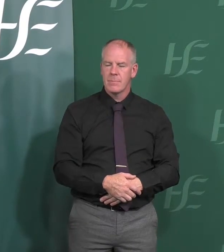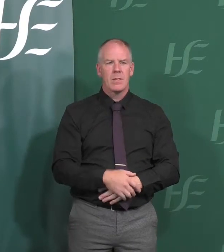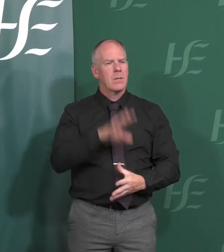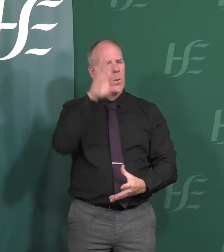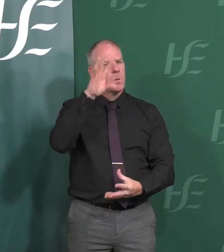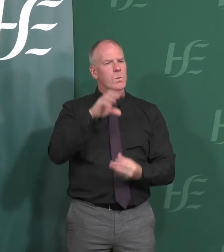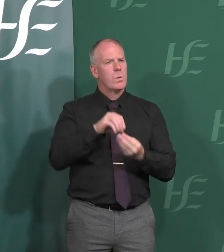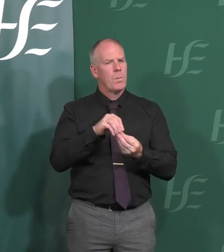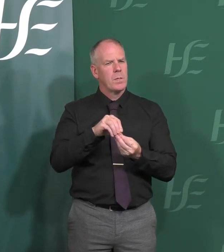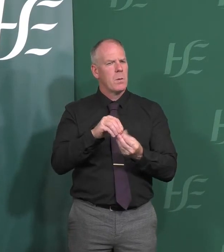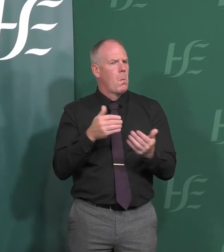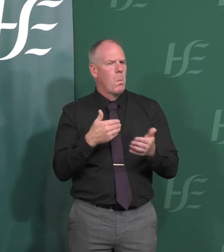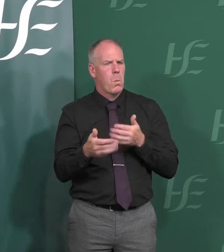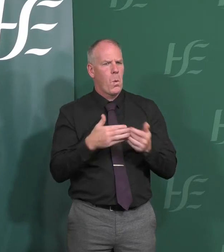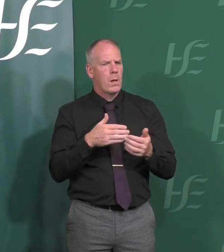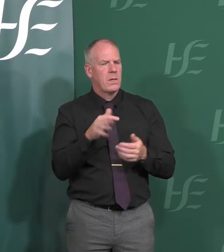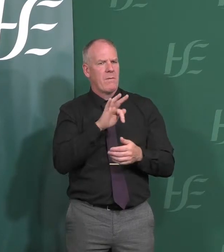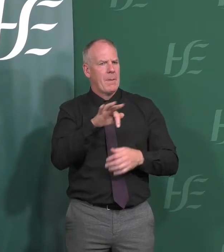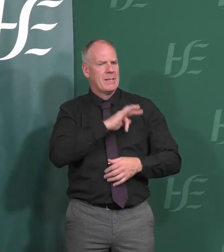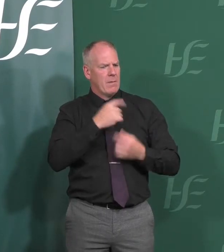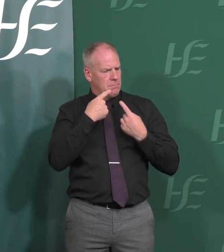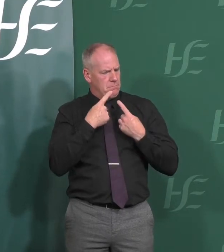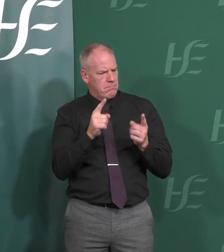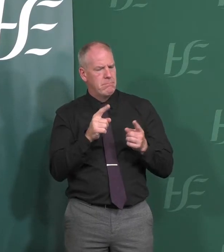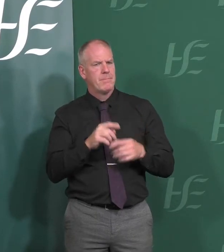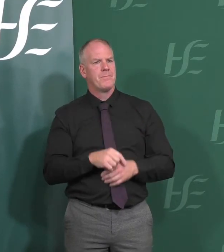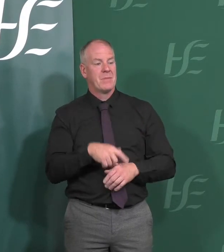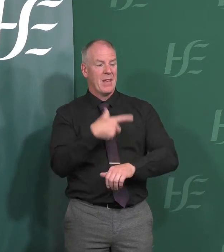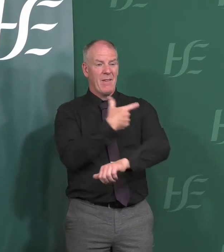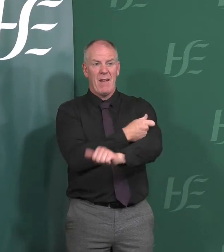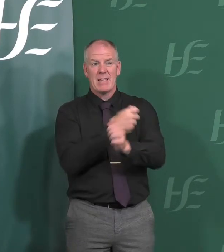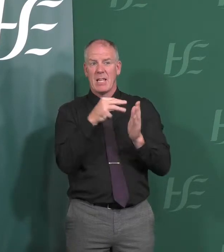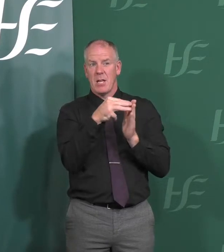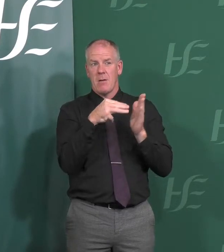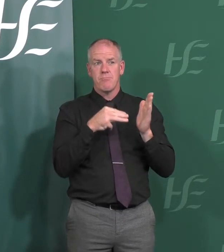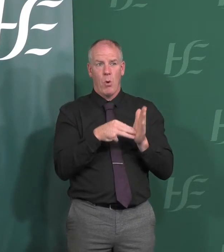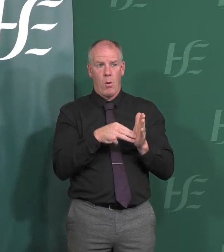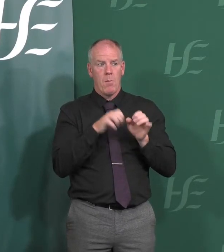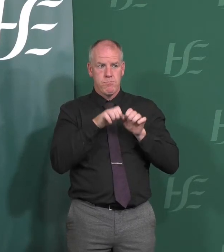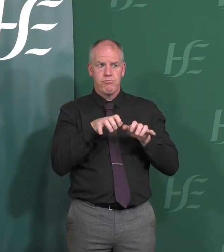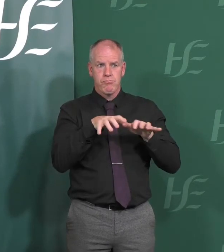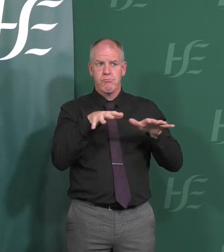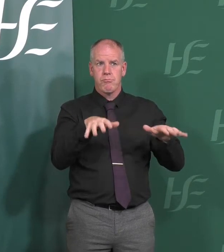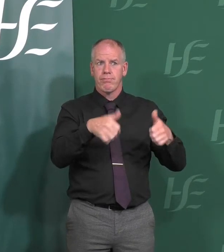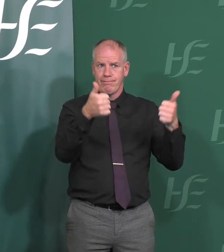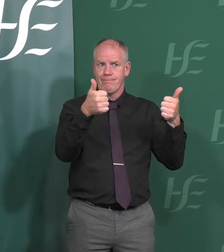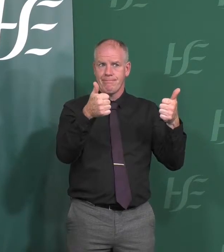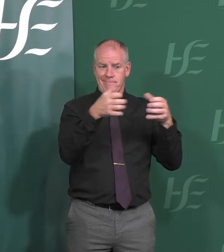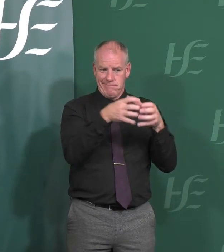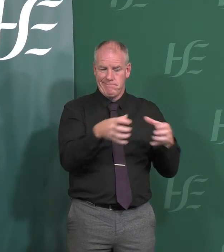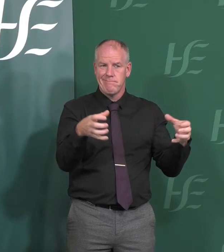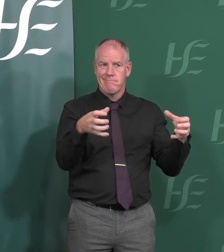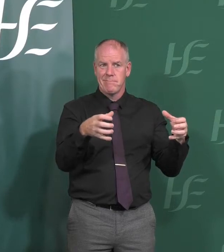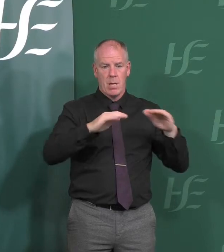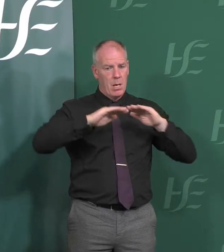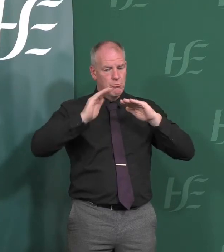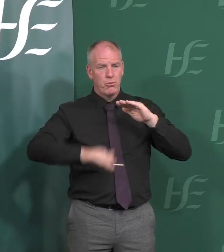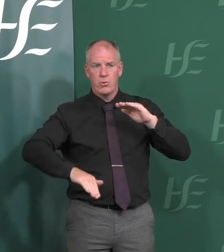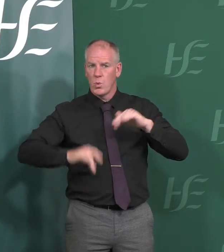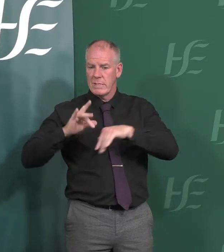Summary messages through all of that, again, from myself, just to state it. The vaccination programme is significantly supporting reduced